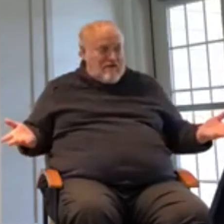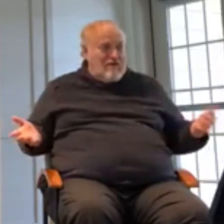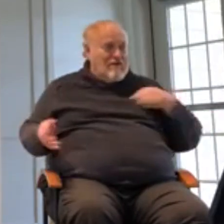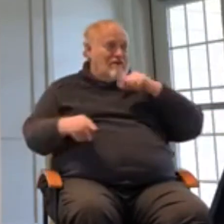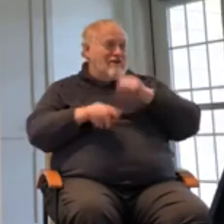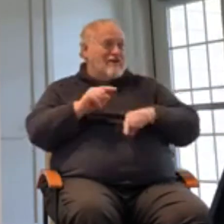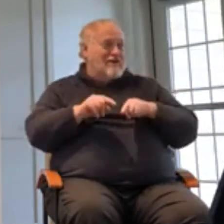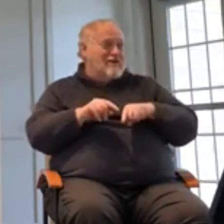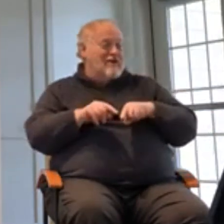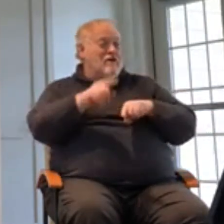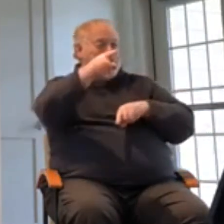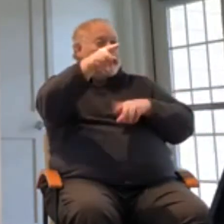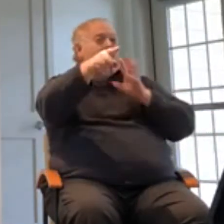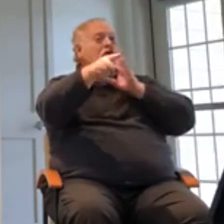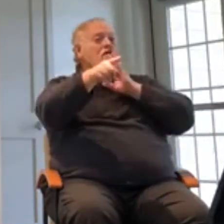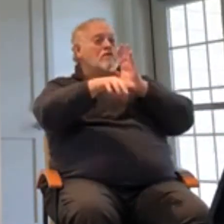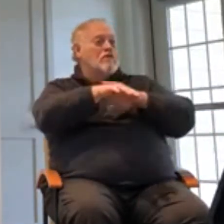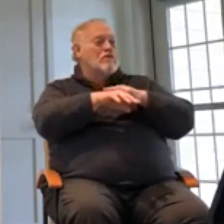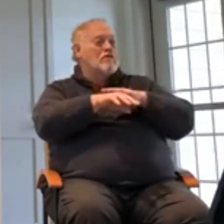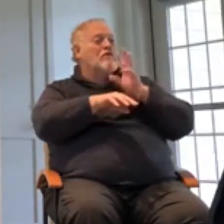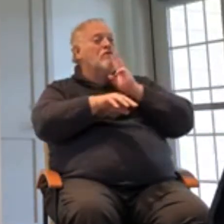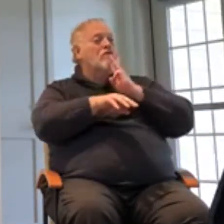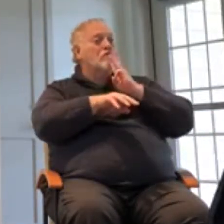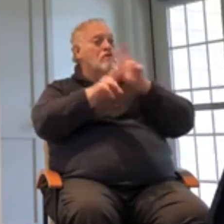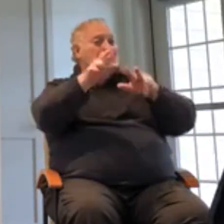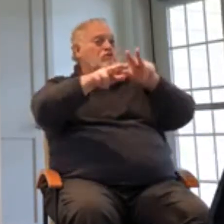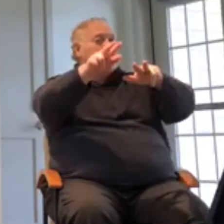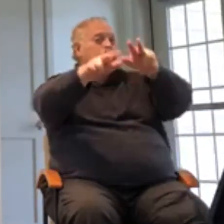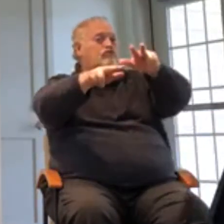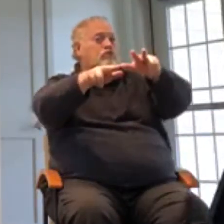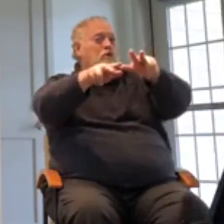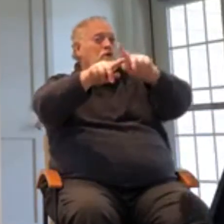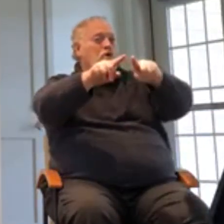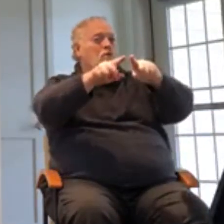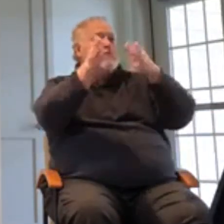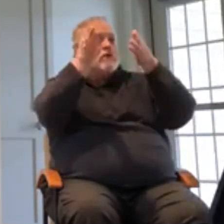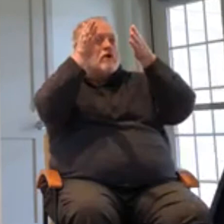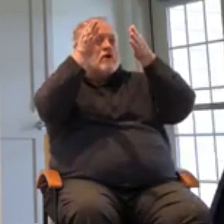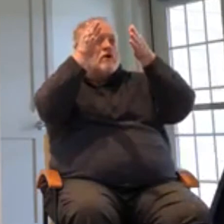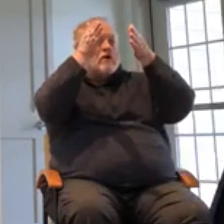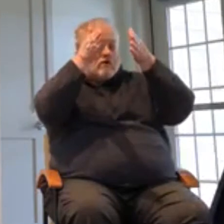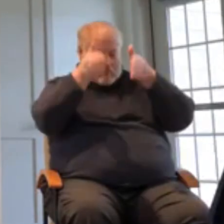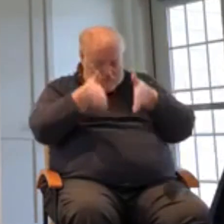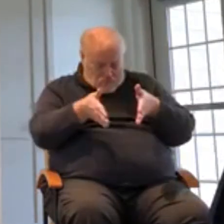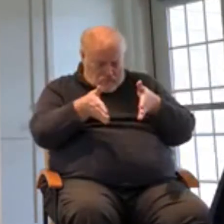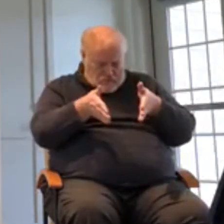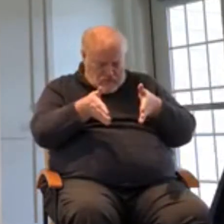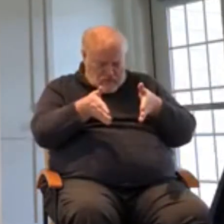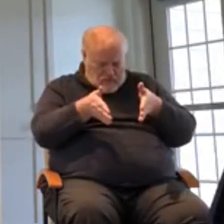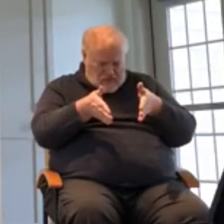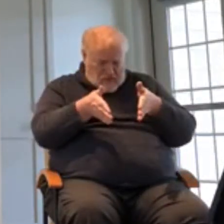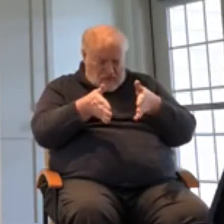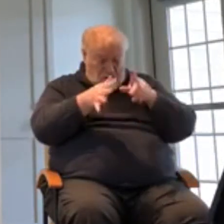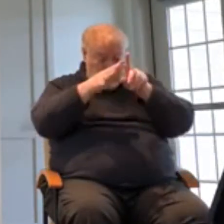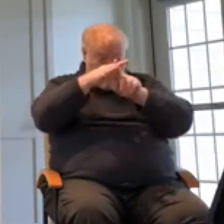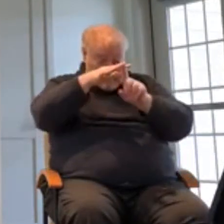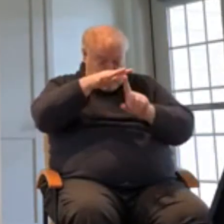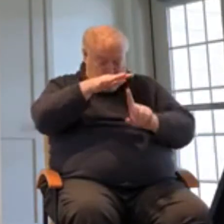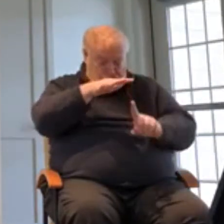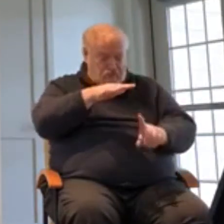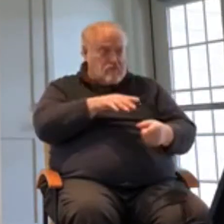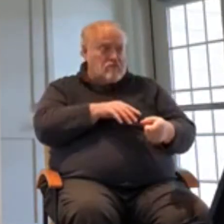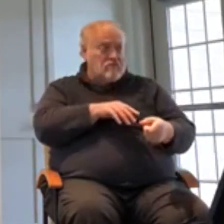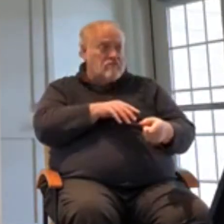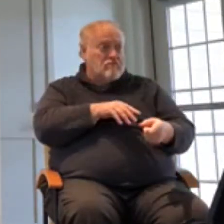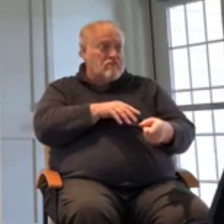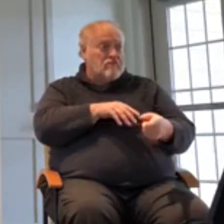And he walked on the water, Sean. But then he took his eyes off of Jesus. When we take our